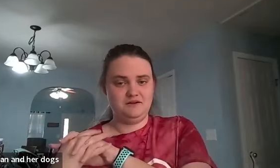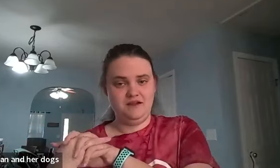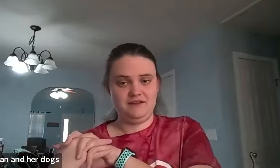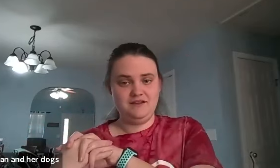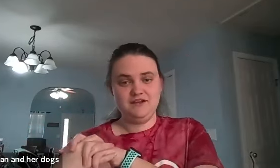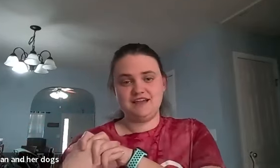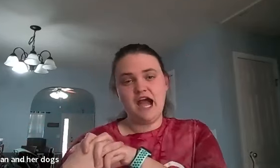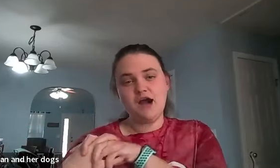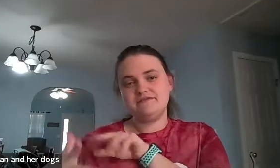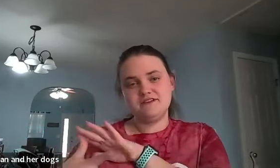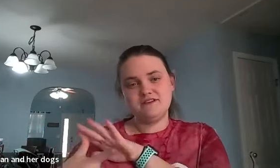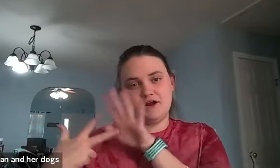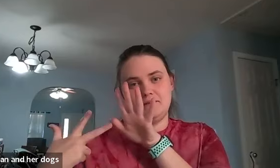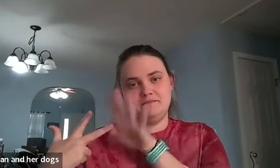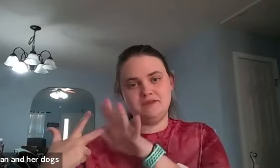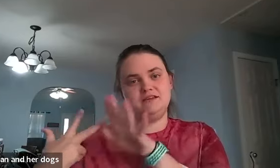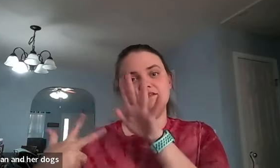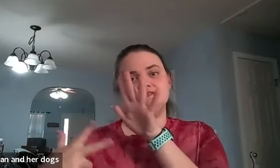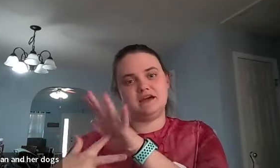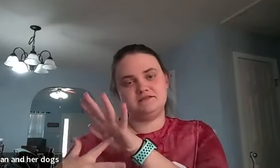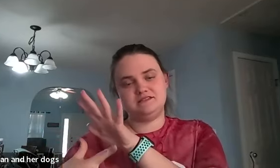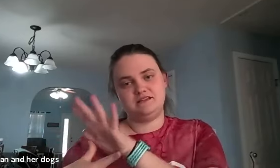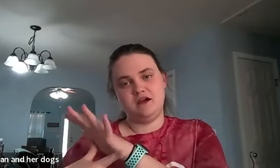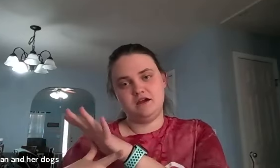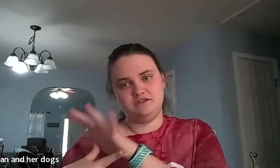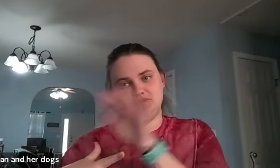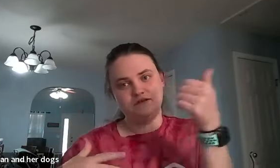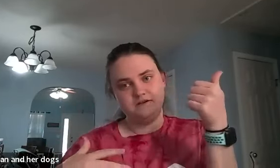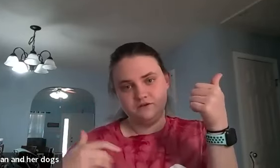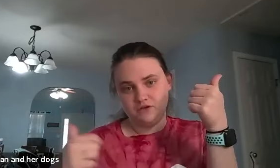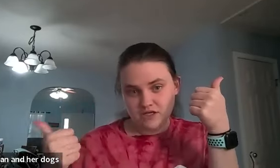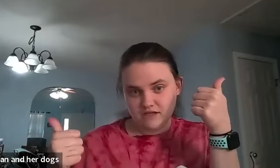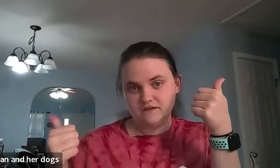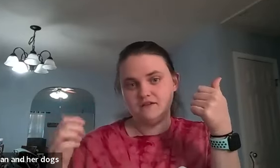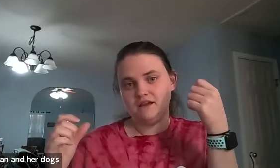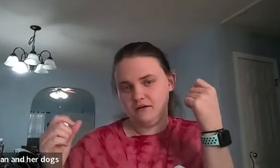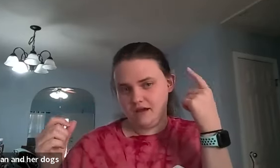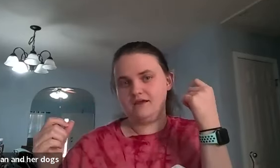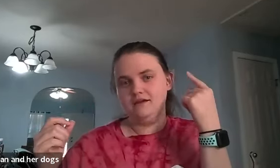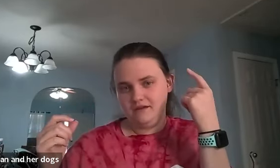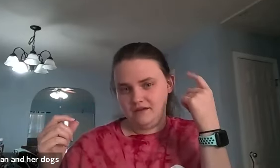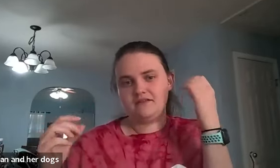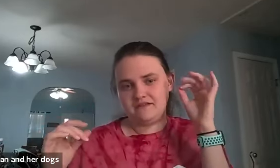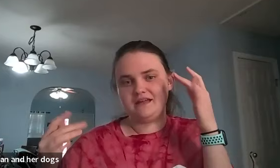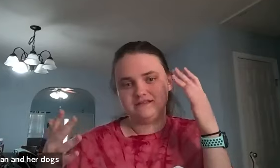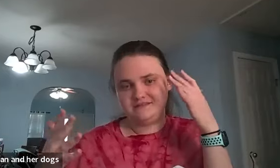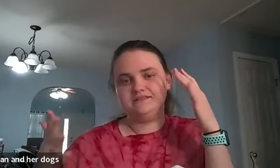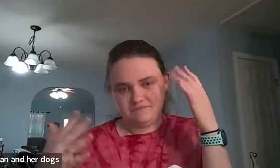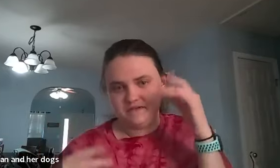Okay. So how are we feeling on our millions, thousands, and hundreds? We feel good, feel like, okay, I think that's,